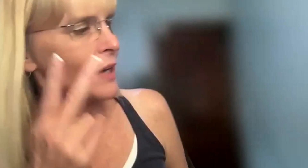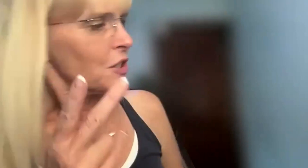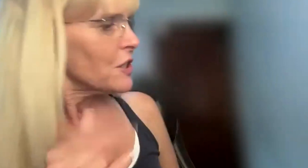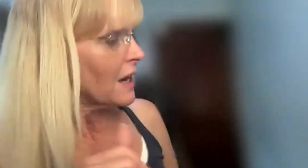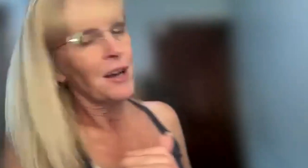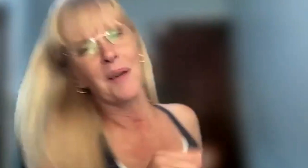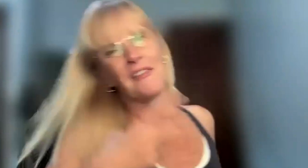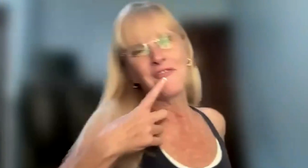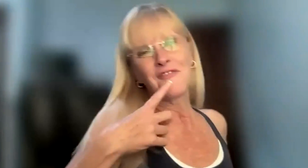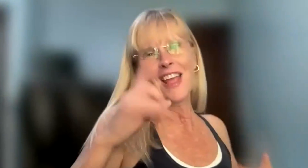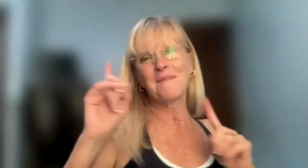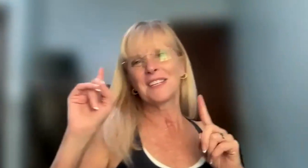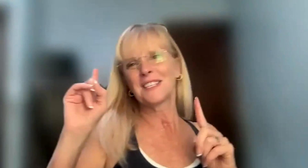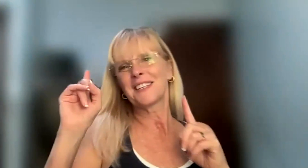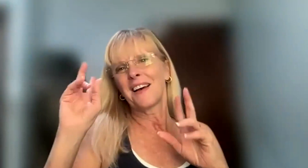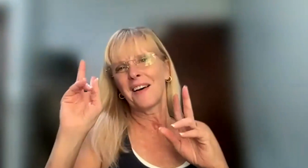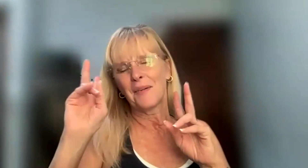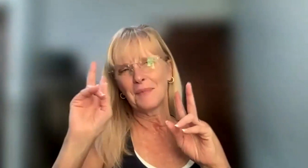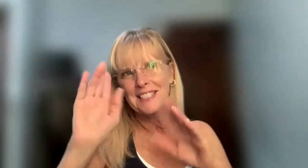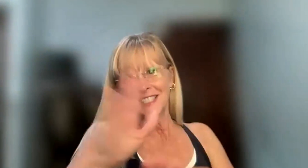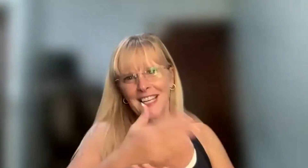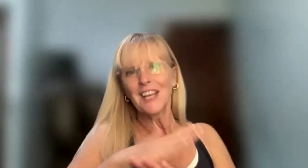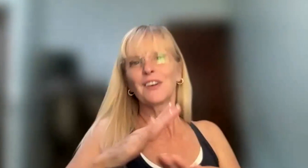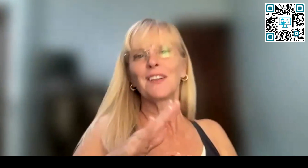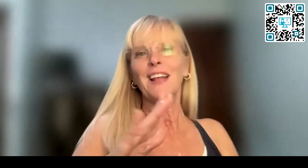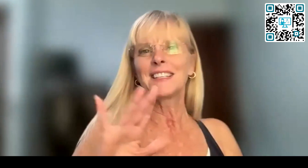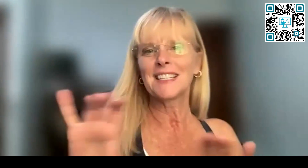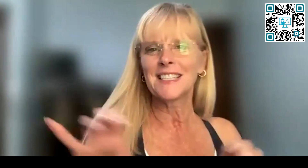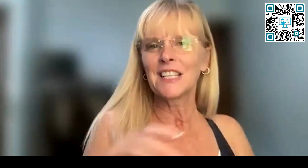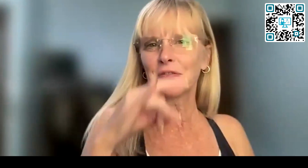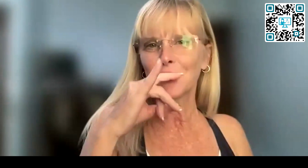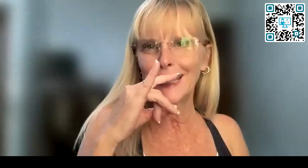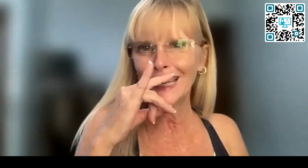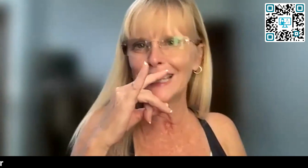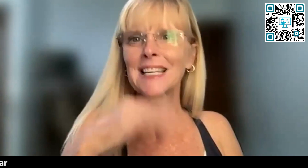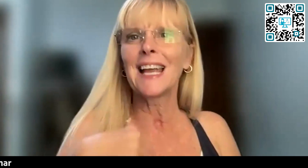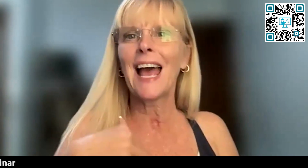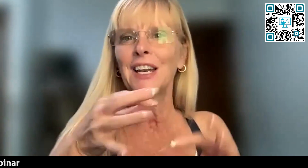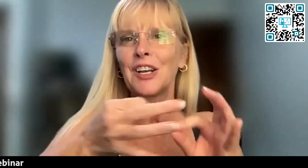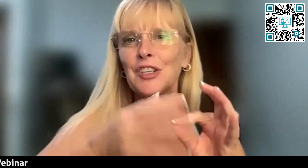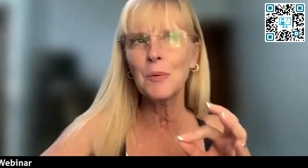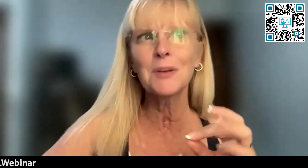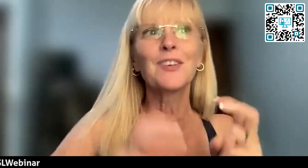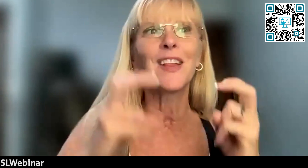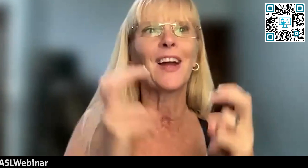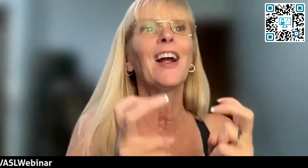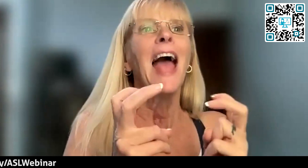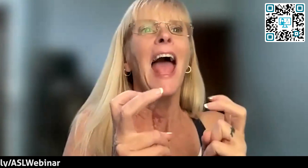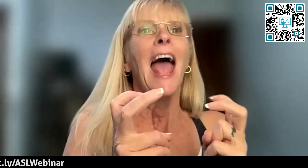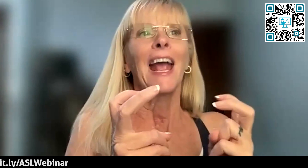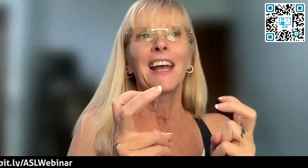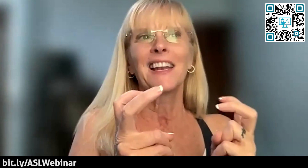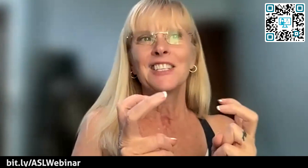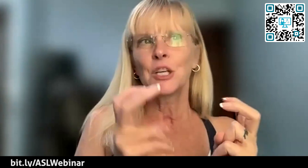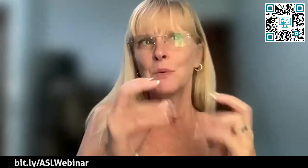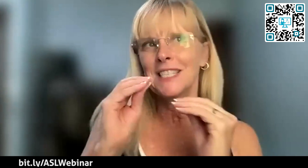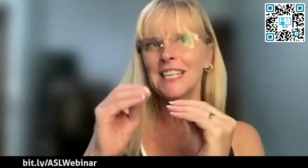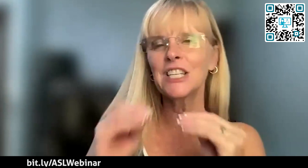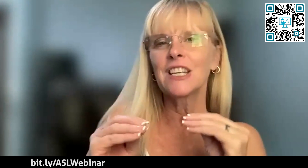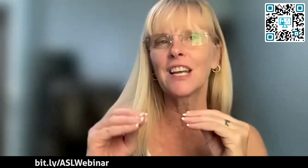watched a famous singer that does things for kids. He had an interpreter there, and she was teaching